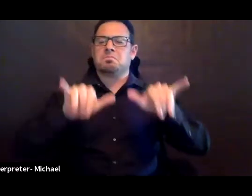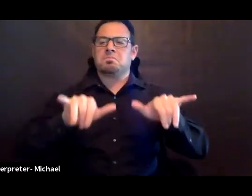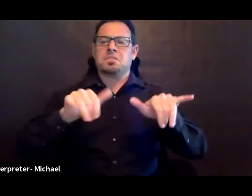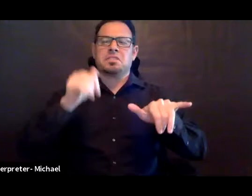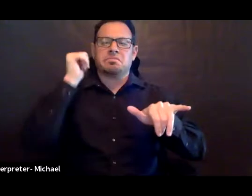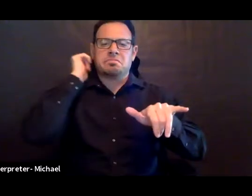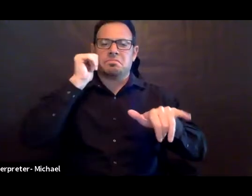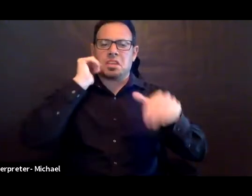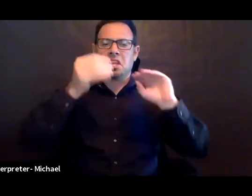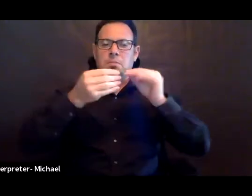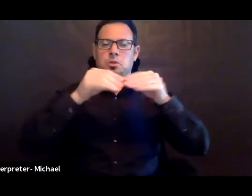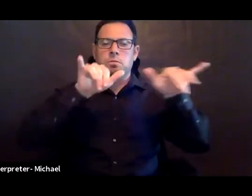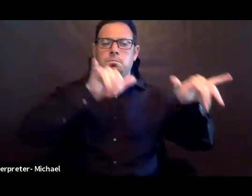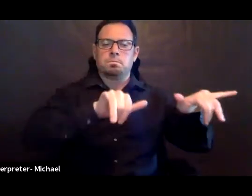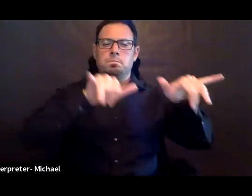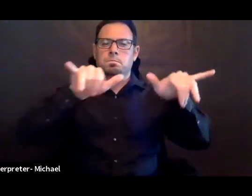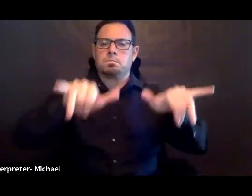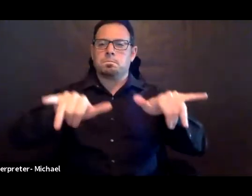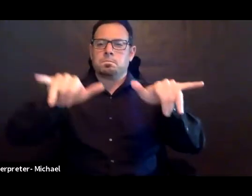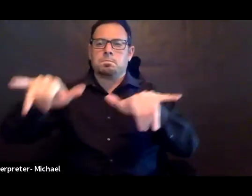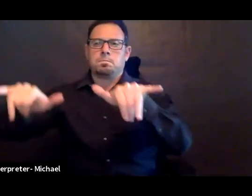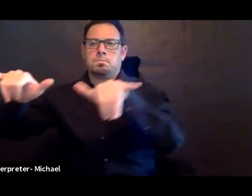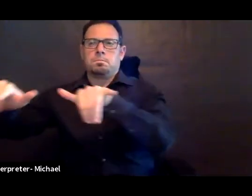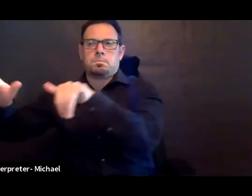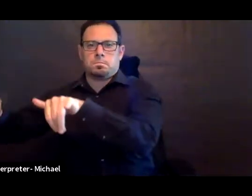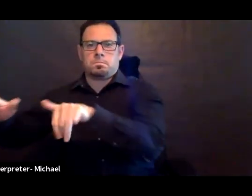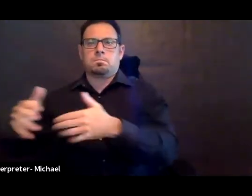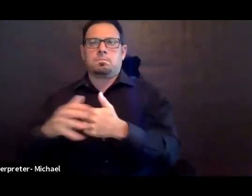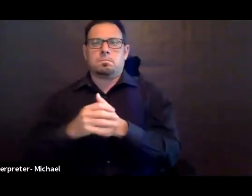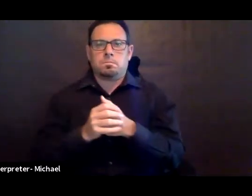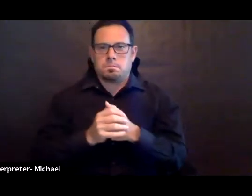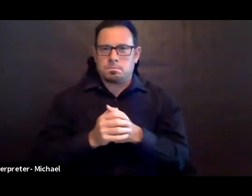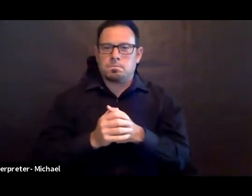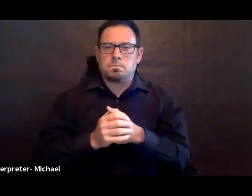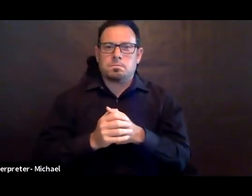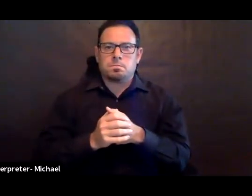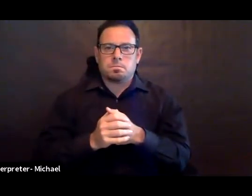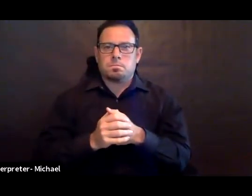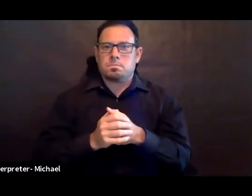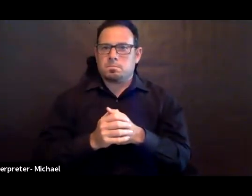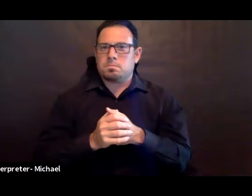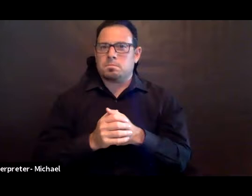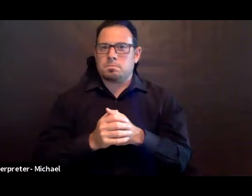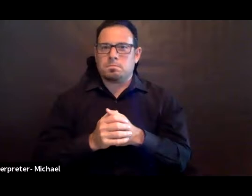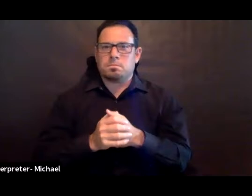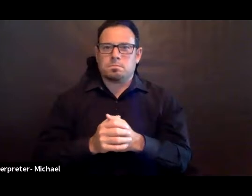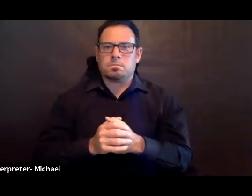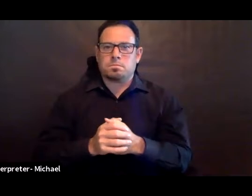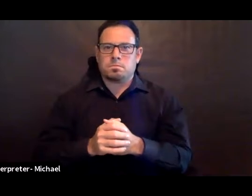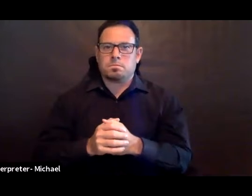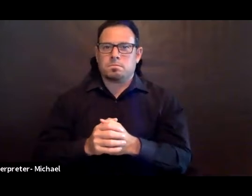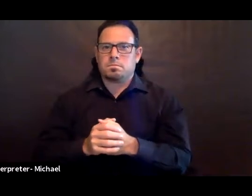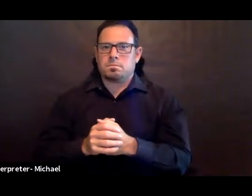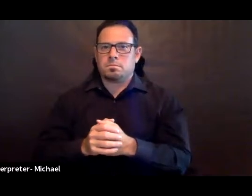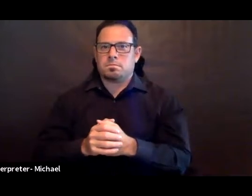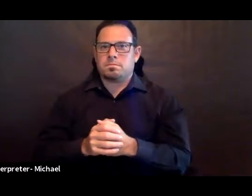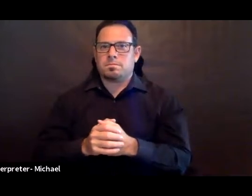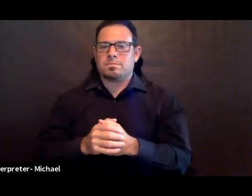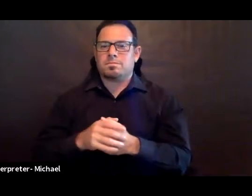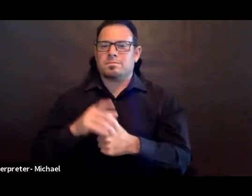on our public dashboard. This is the total of first and second doses. In terms of some of the